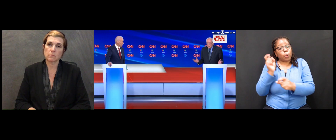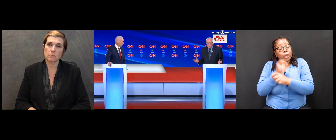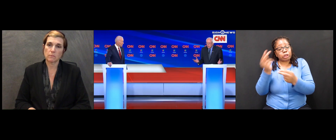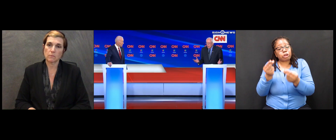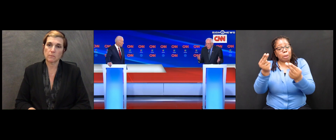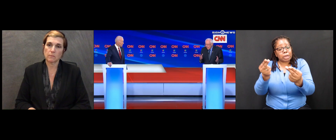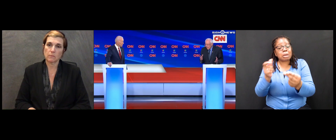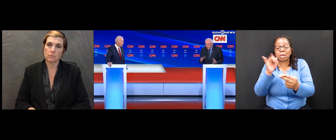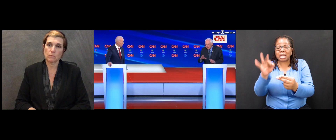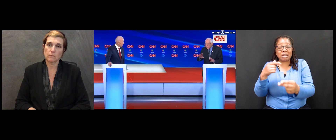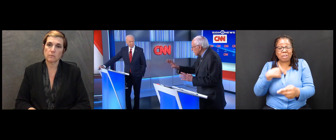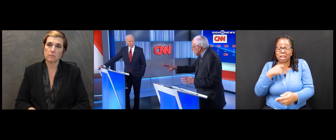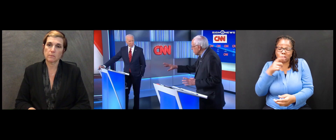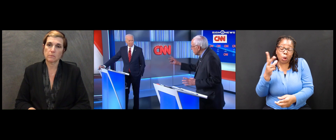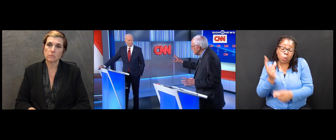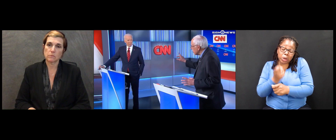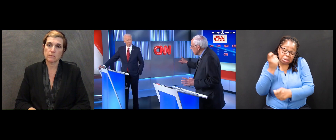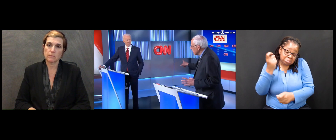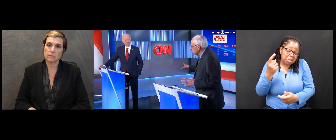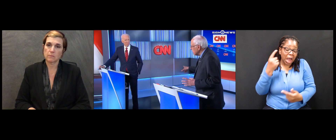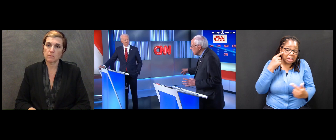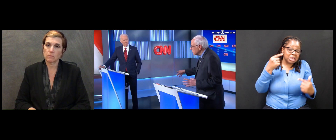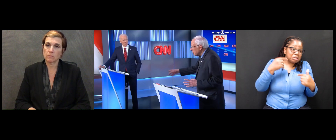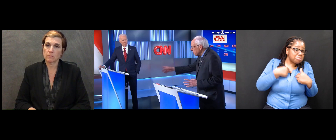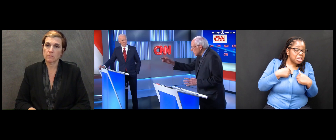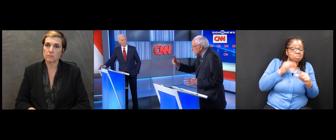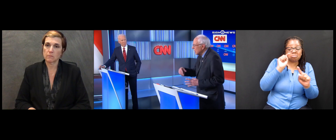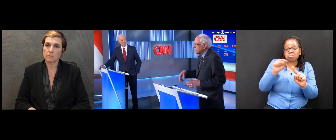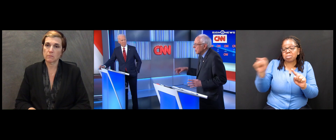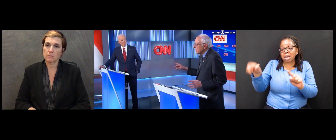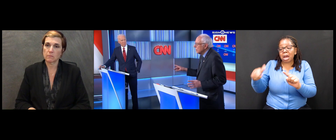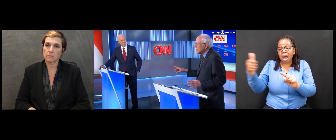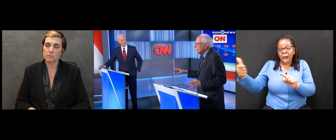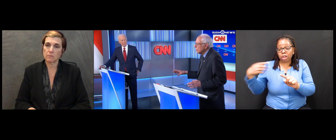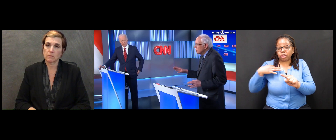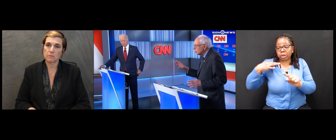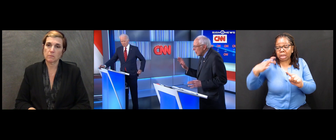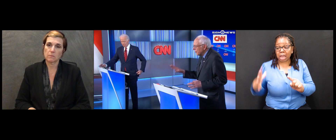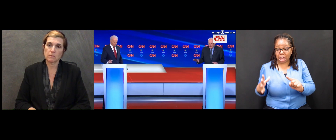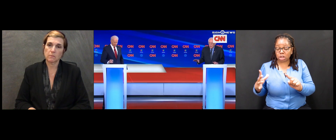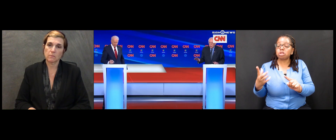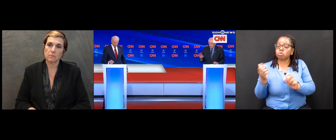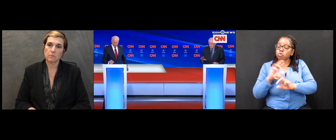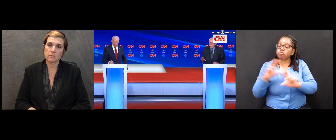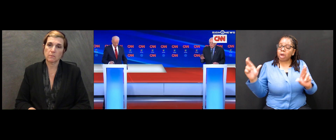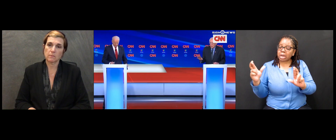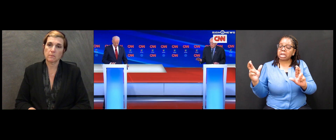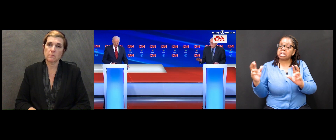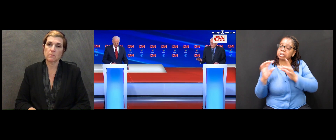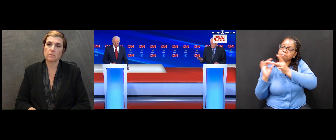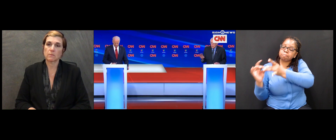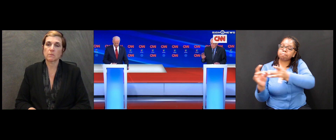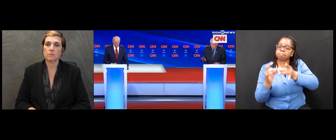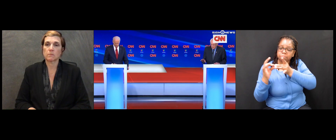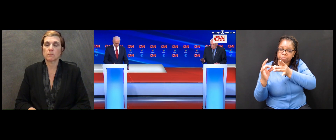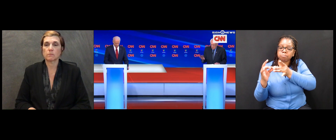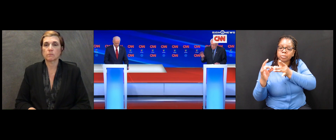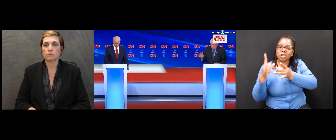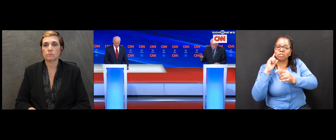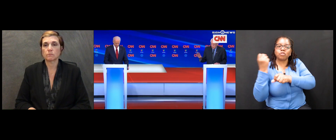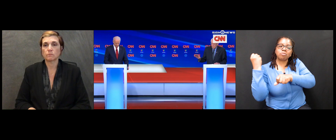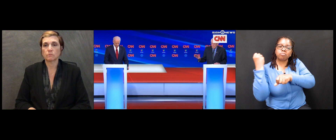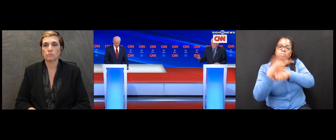win the nomination, I, and I think every other Democratic candidate, is prepared to come together to do everything humanly possible to